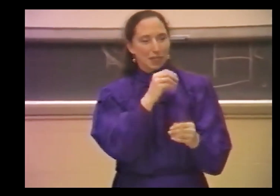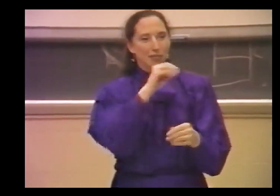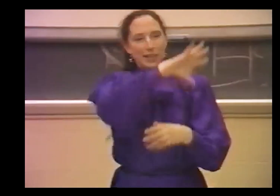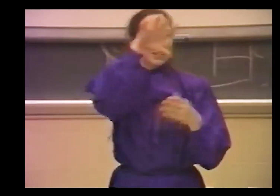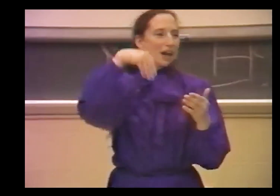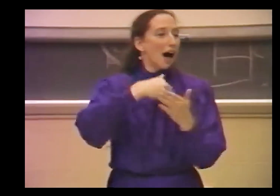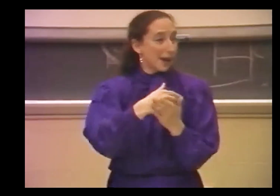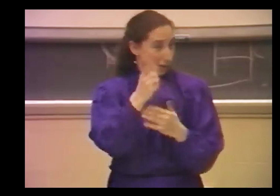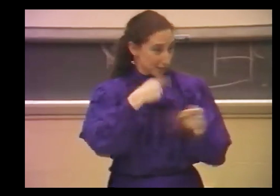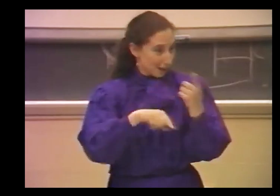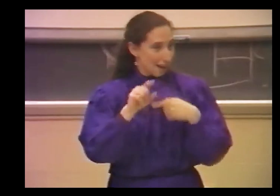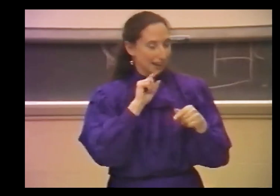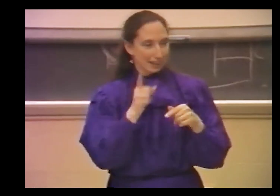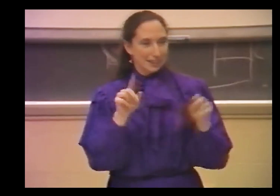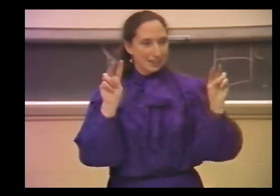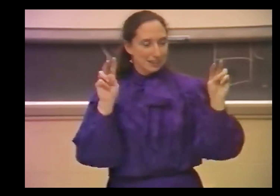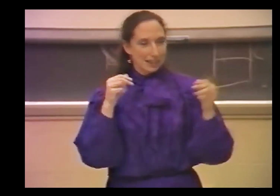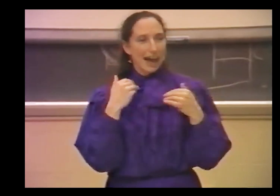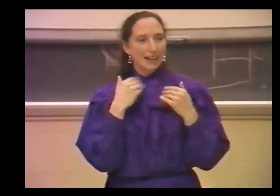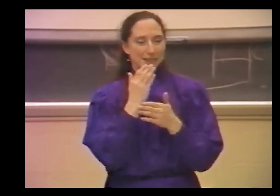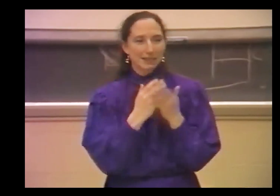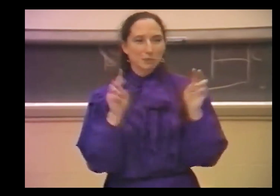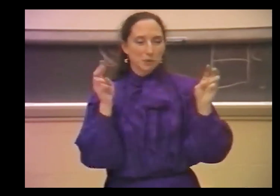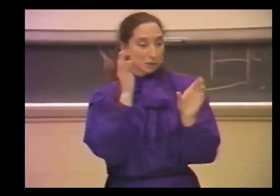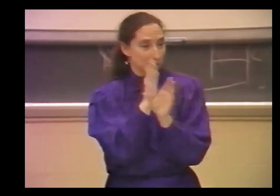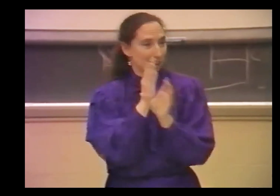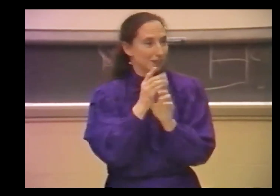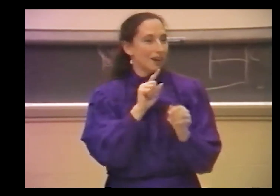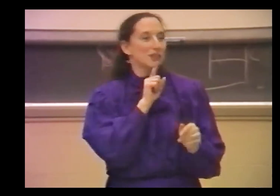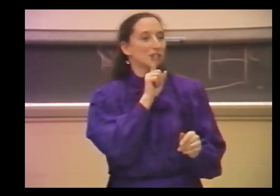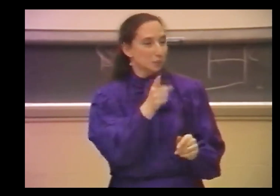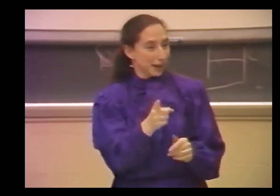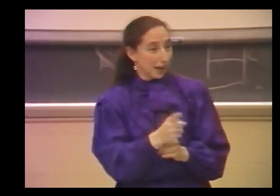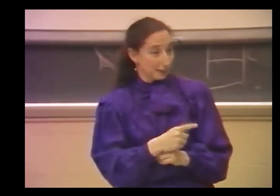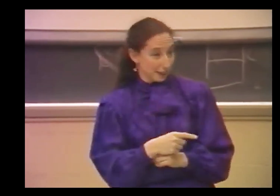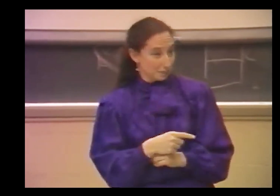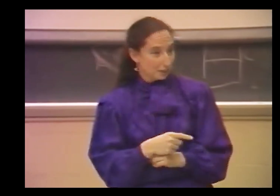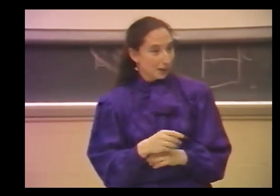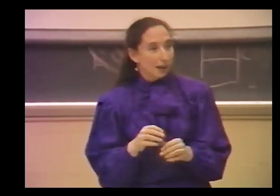the entire sign has some sort of psychological reality.